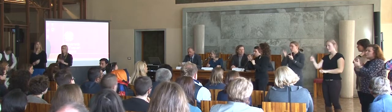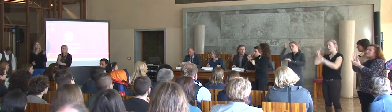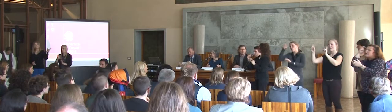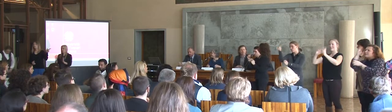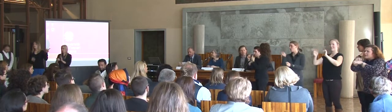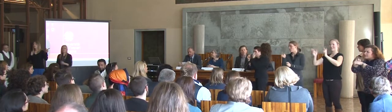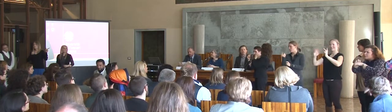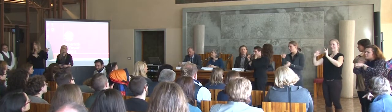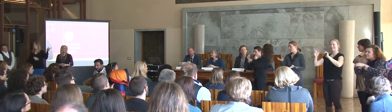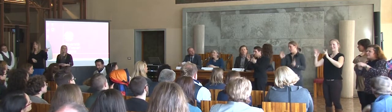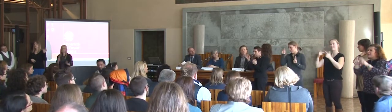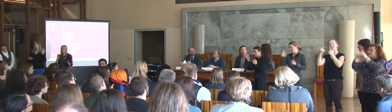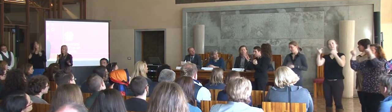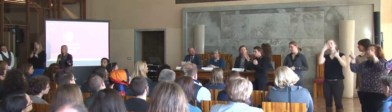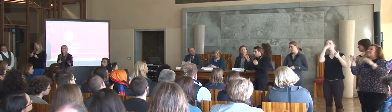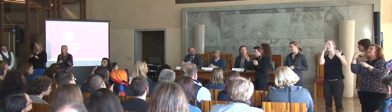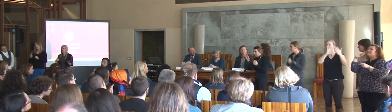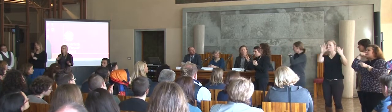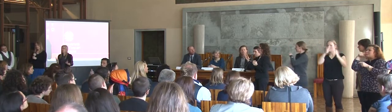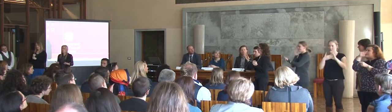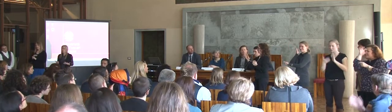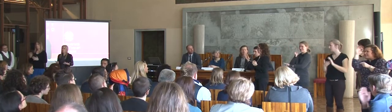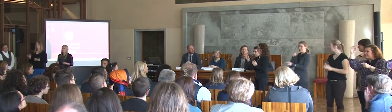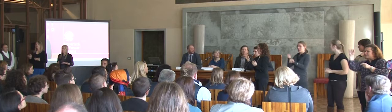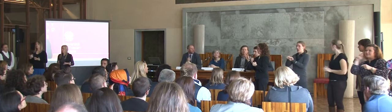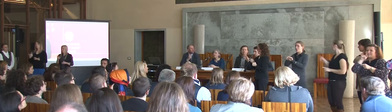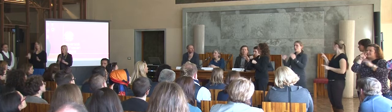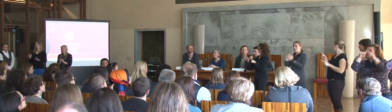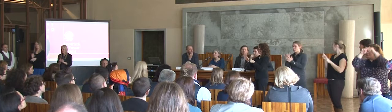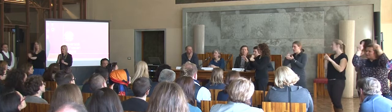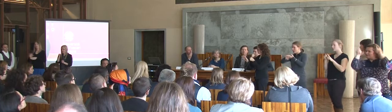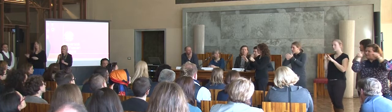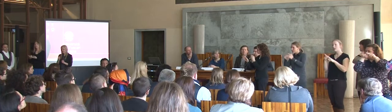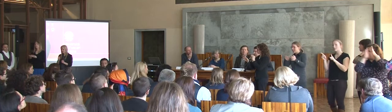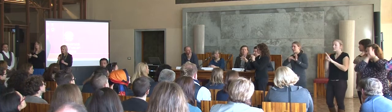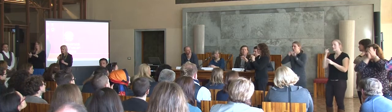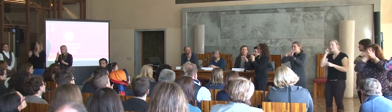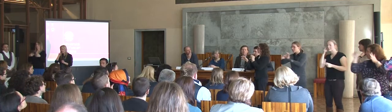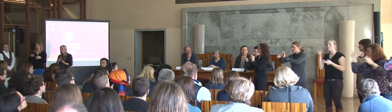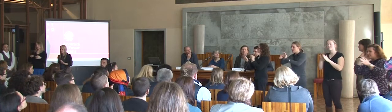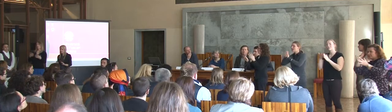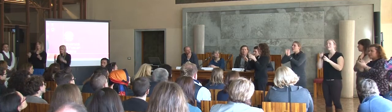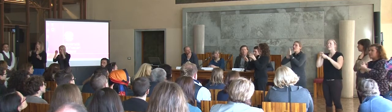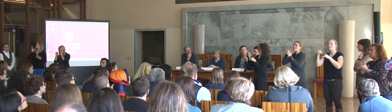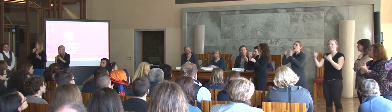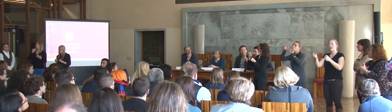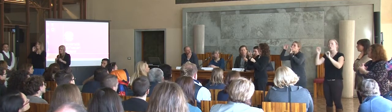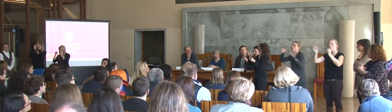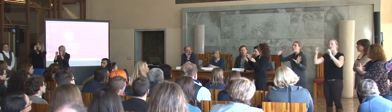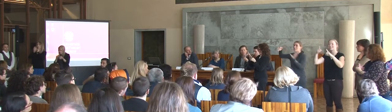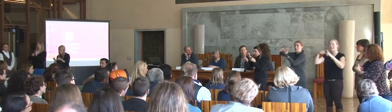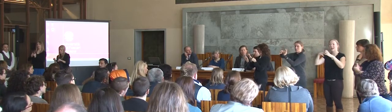we are also producing a sort of device that could be compared with Google Translate for sign language, where we